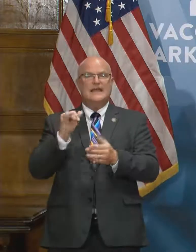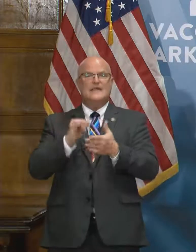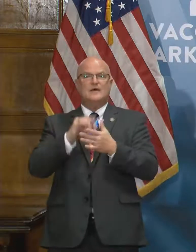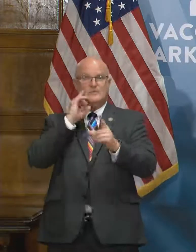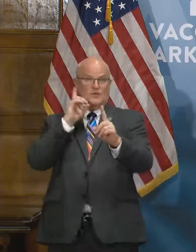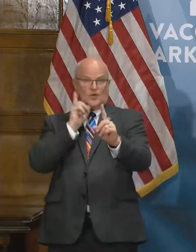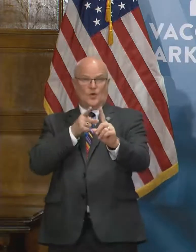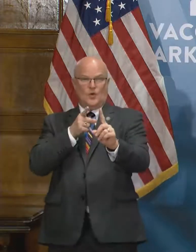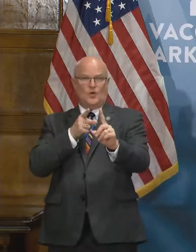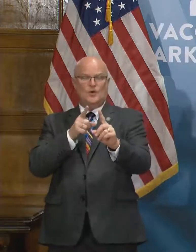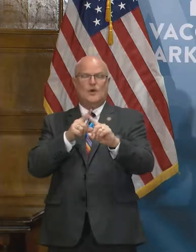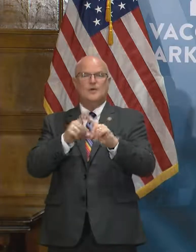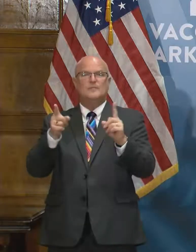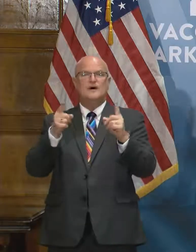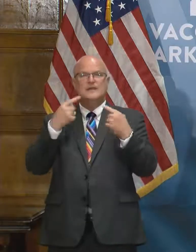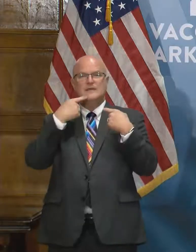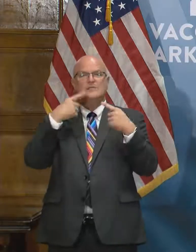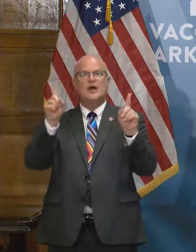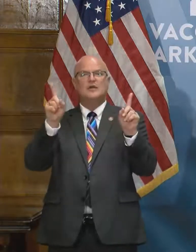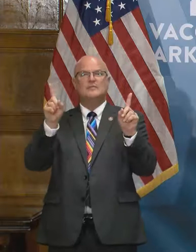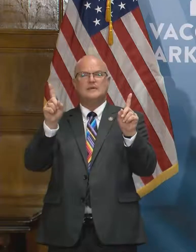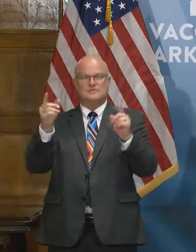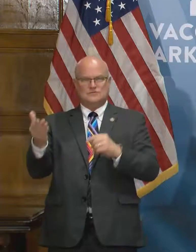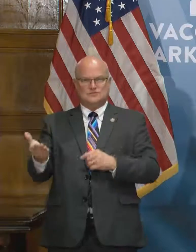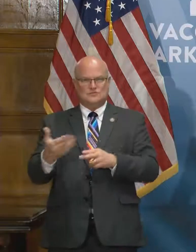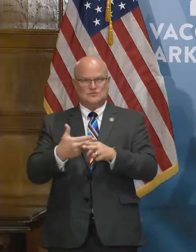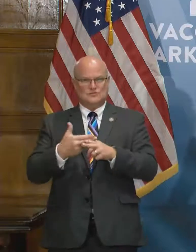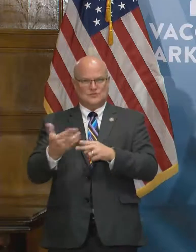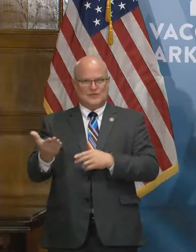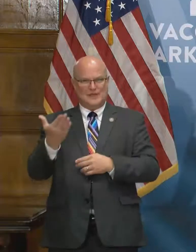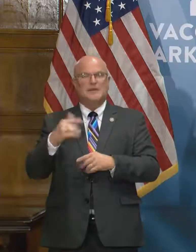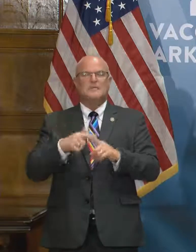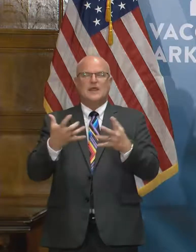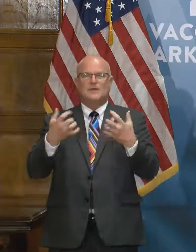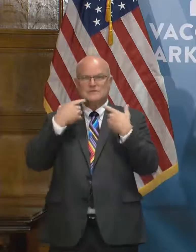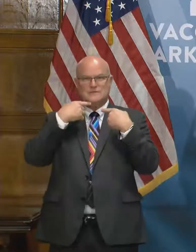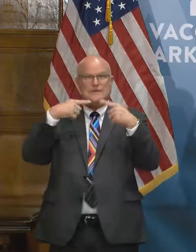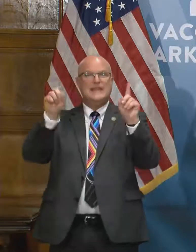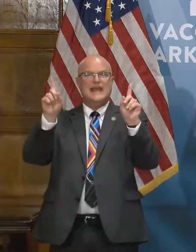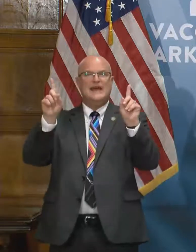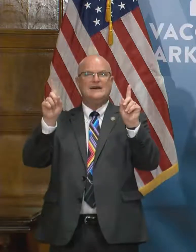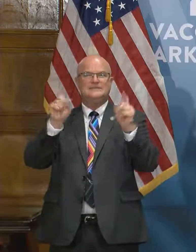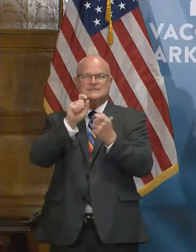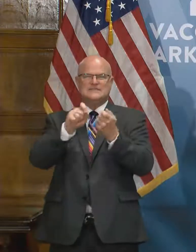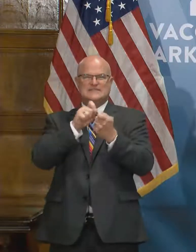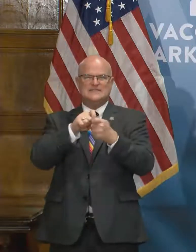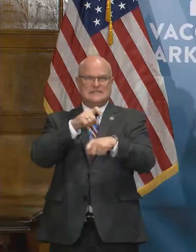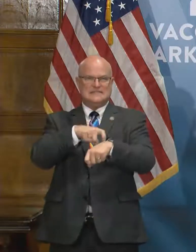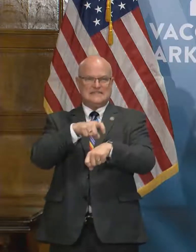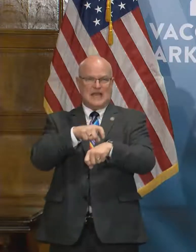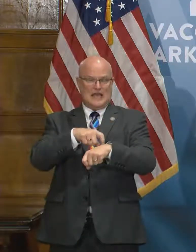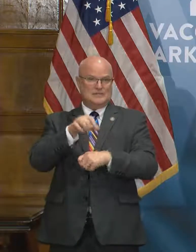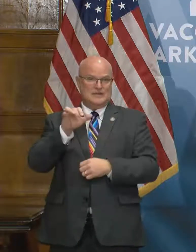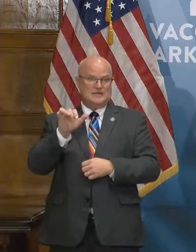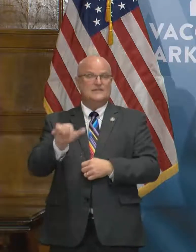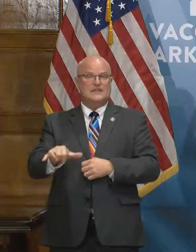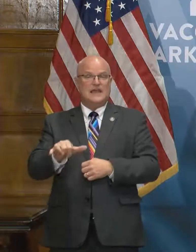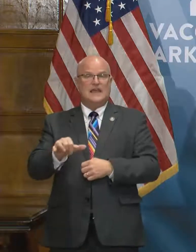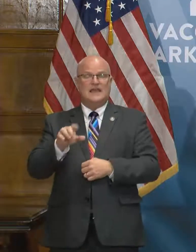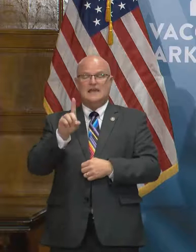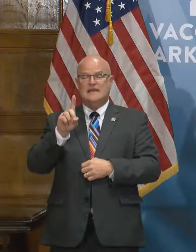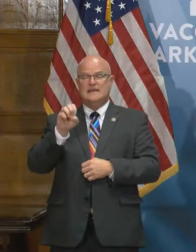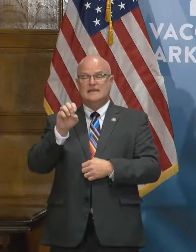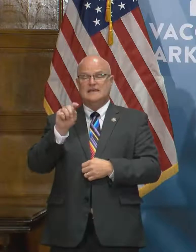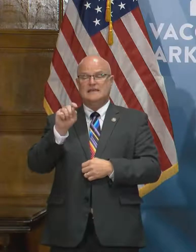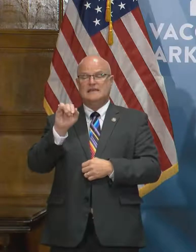be the goal, but the proclamation will be forthcoming. But I did want to announce the specific timing of that, the